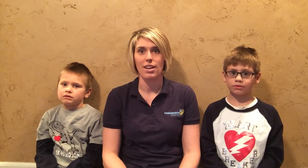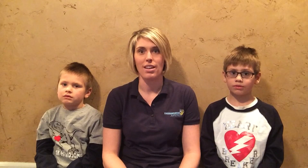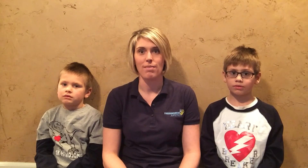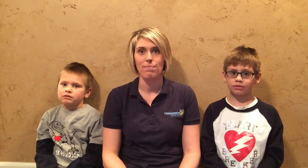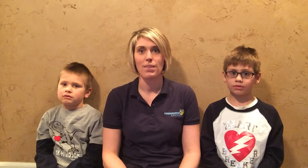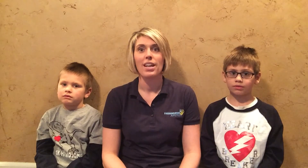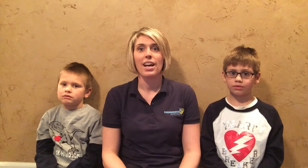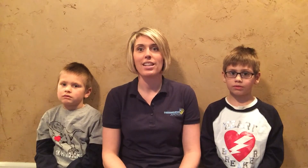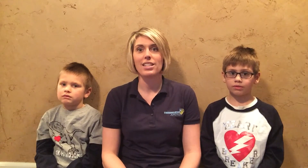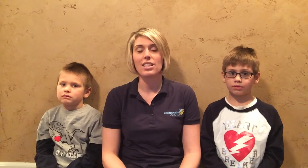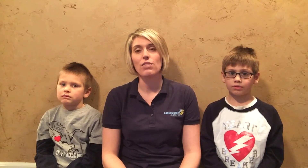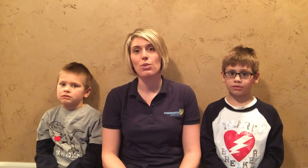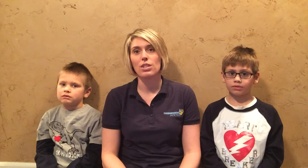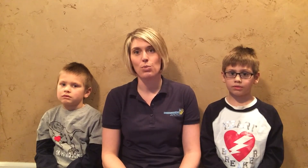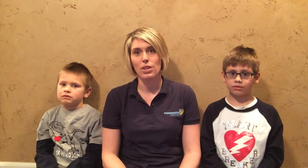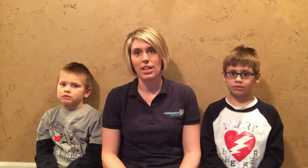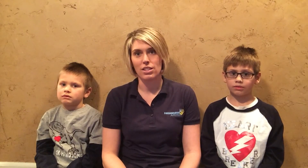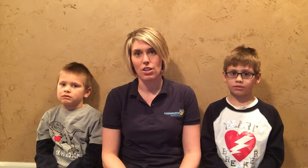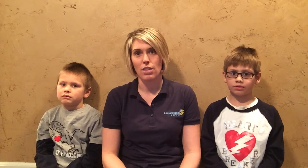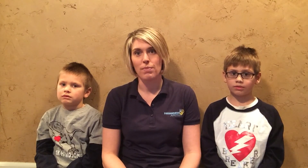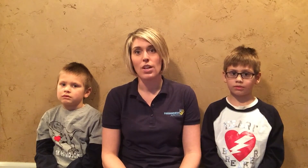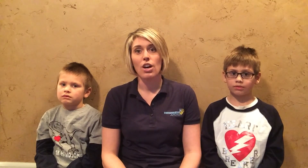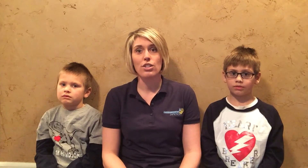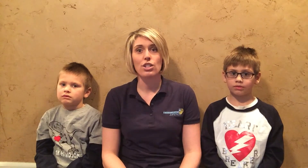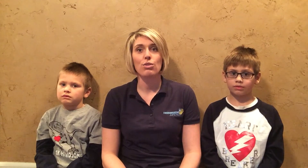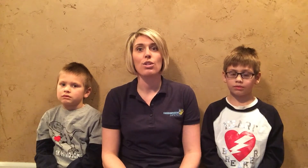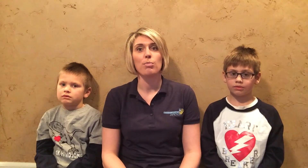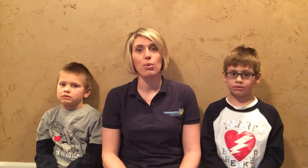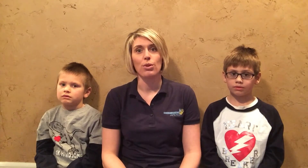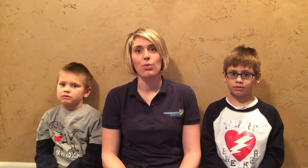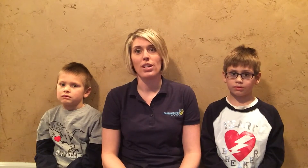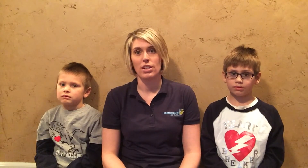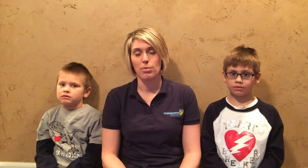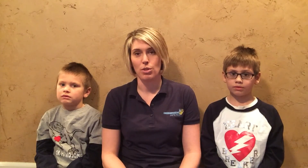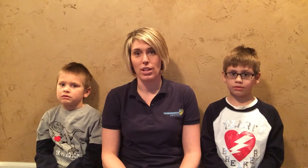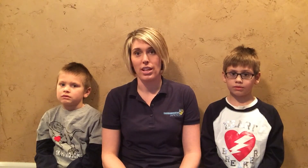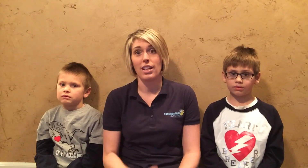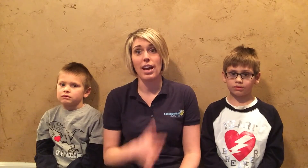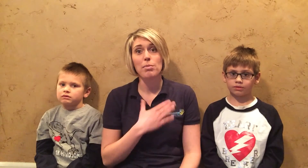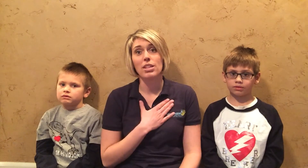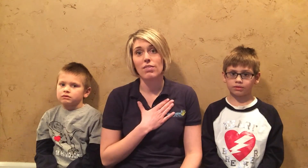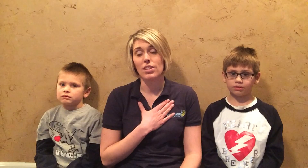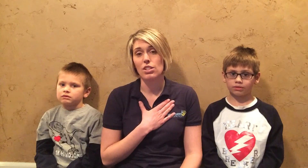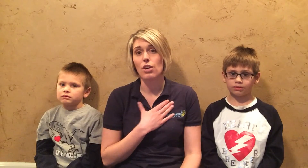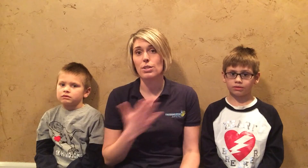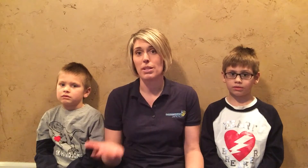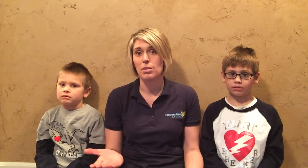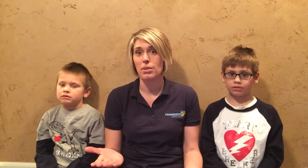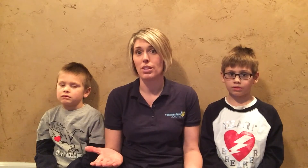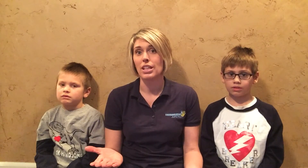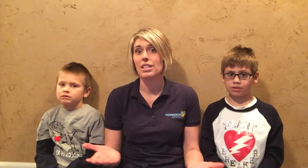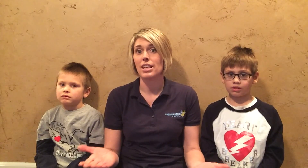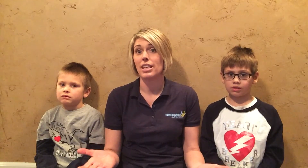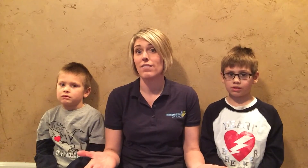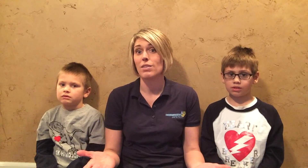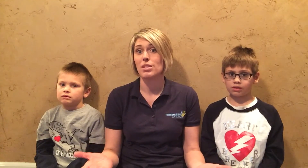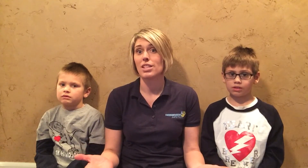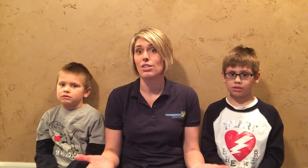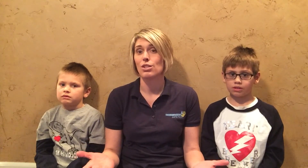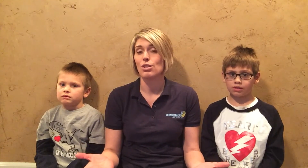www.communicationjunction.net. I'd like to leave you with this one last thought. Our children are born ready to communicate, and I believe it is our responsibility to give them the skills to do